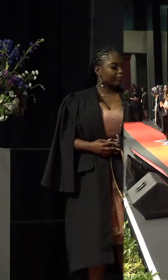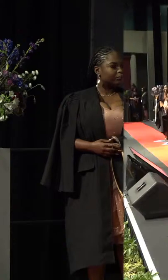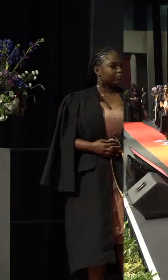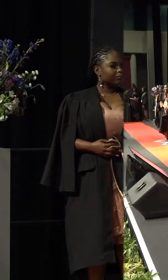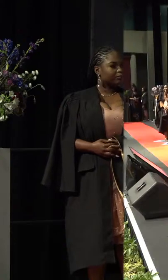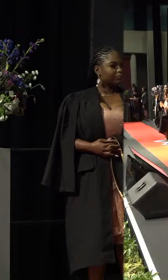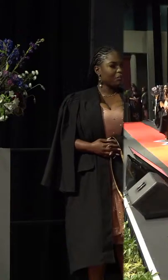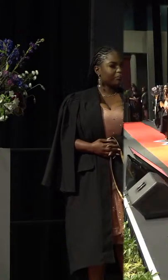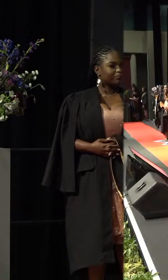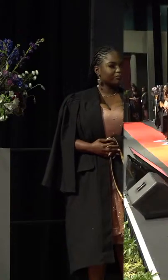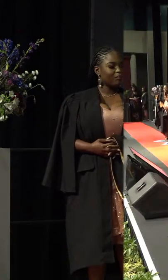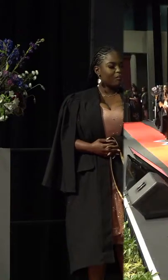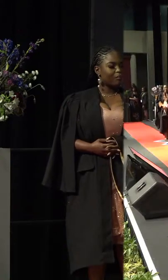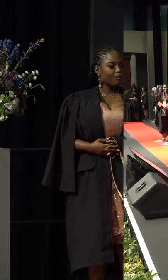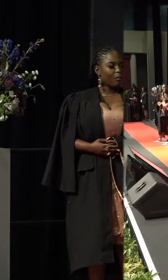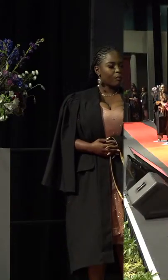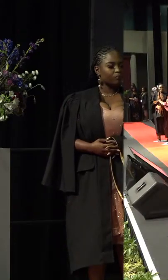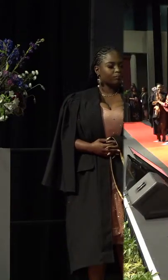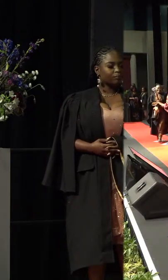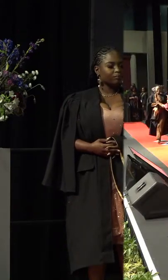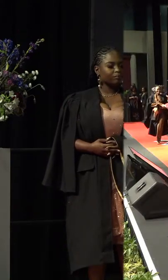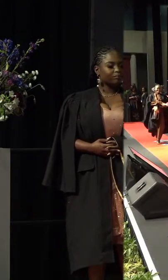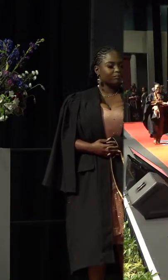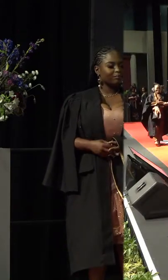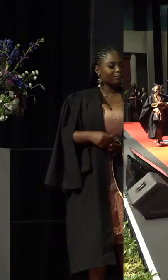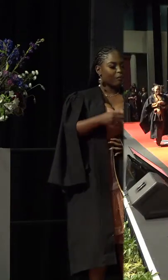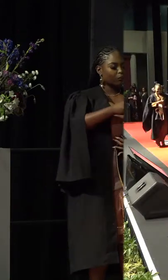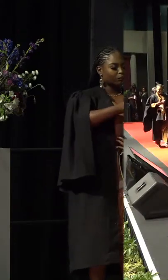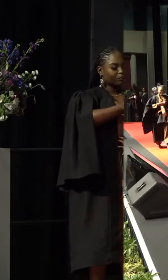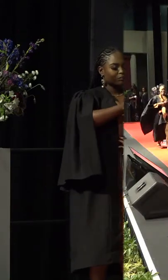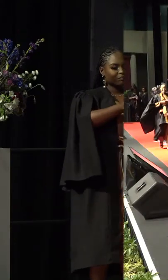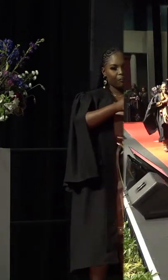Mkubile Buyisiwe Mpongose.